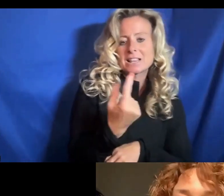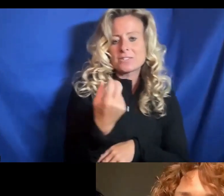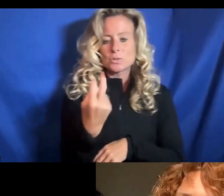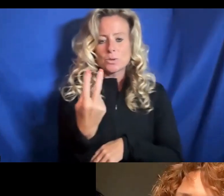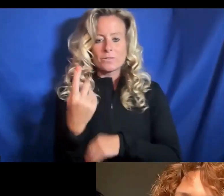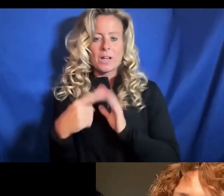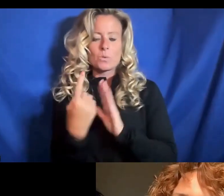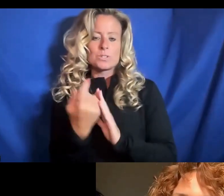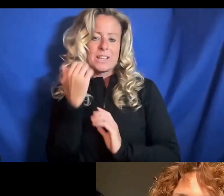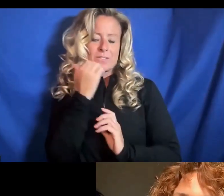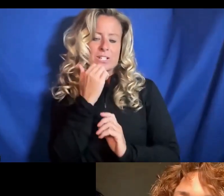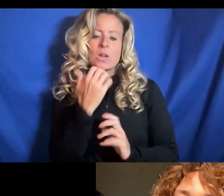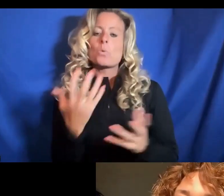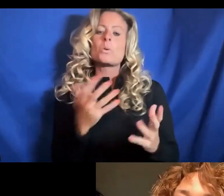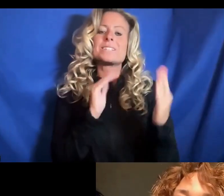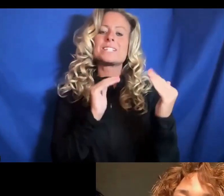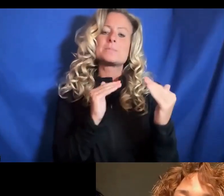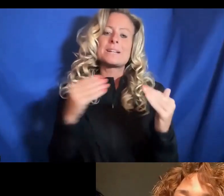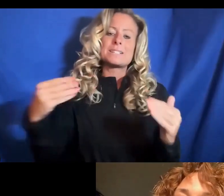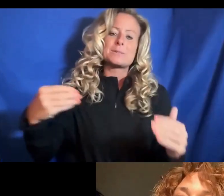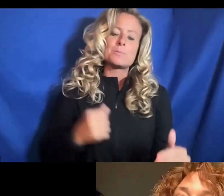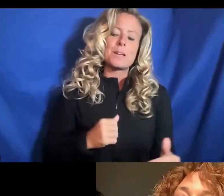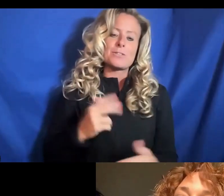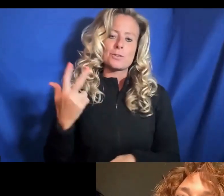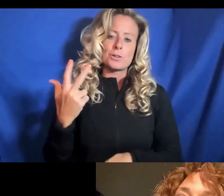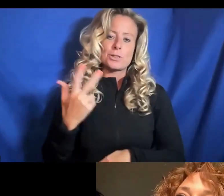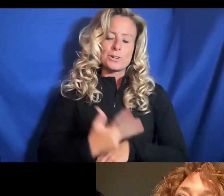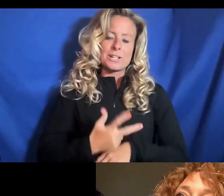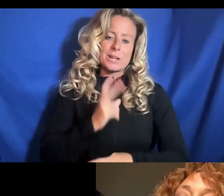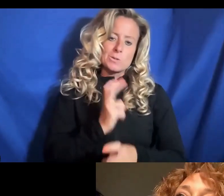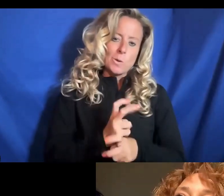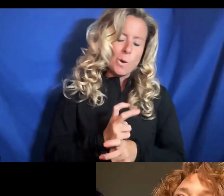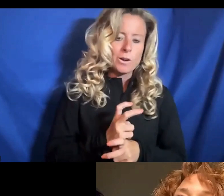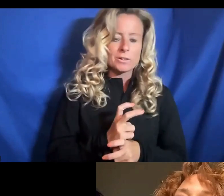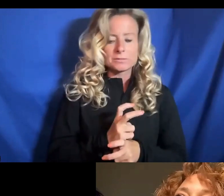expected take home pay for 3 hard days like that?